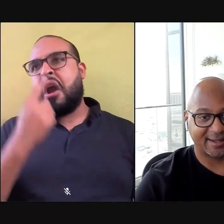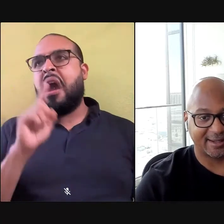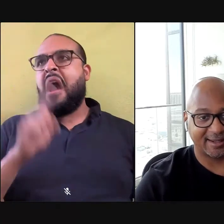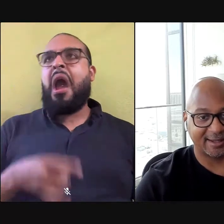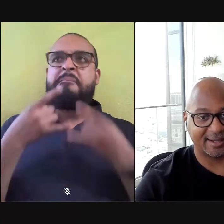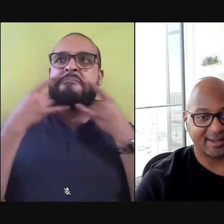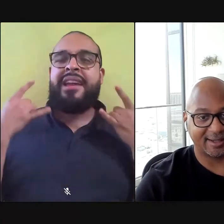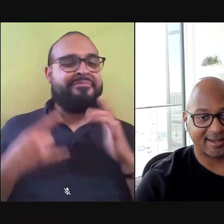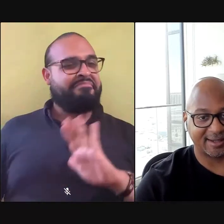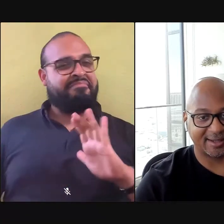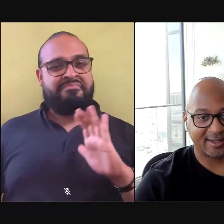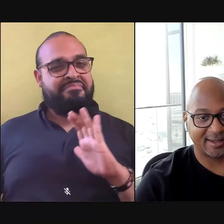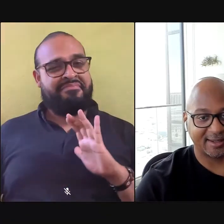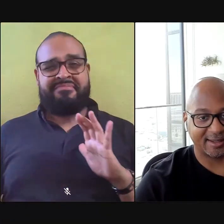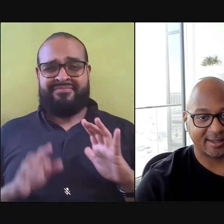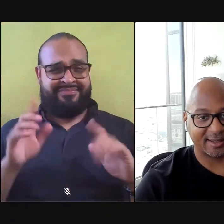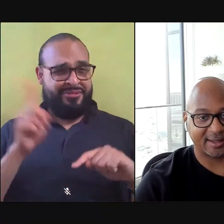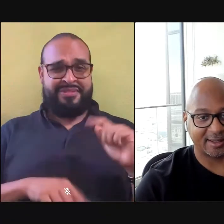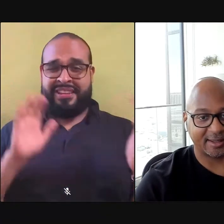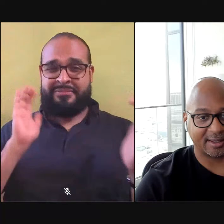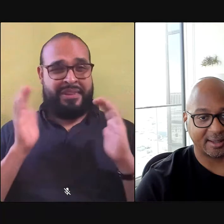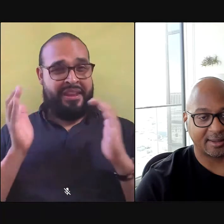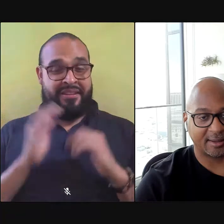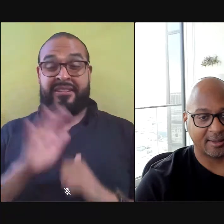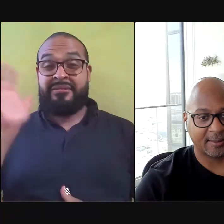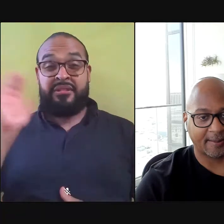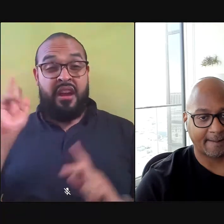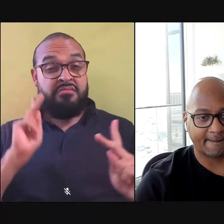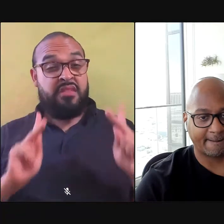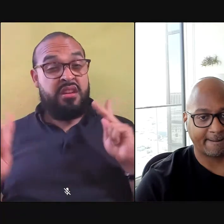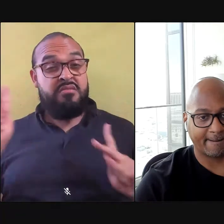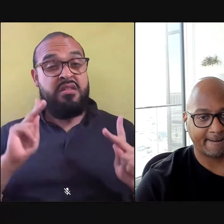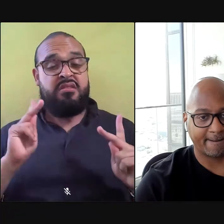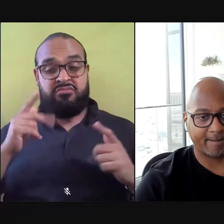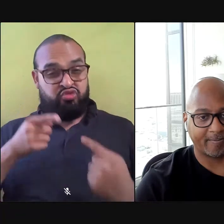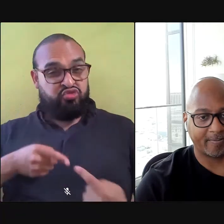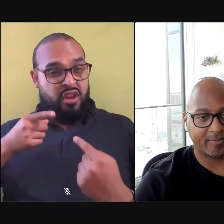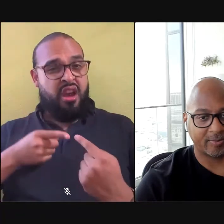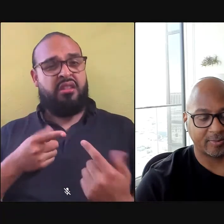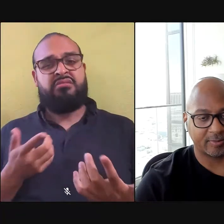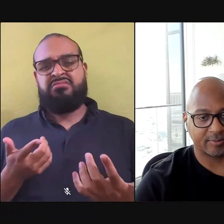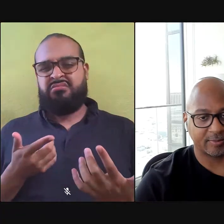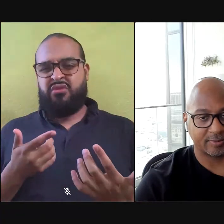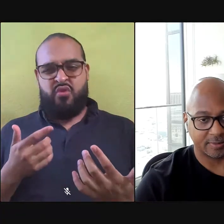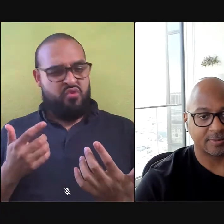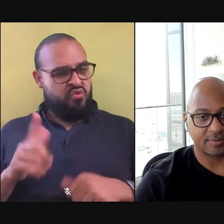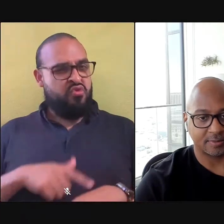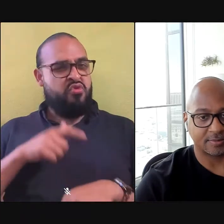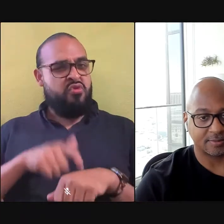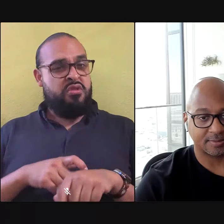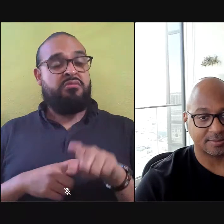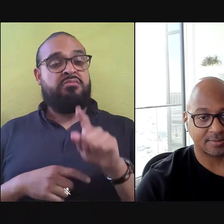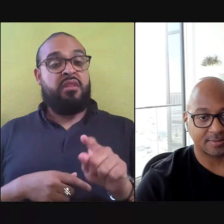The kind of trials and tribulations that people had to endure for years. So we've had a year and a half of pandemic, and boy, let me tell you,